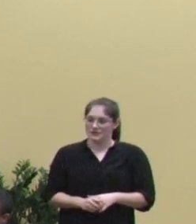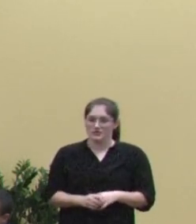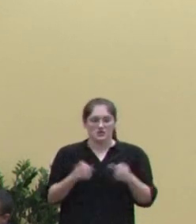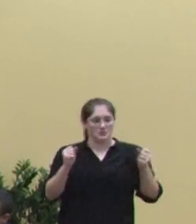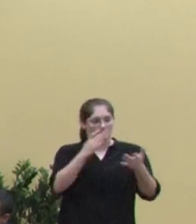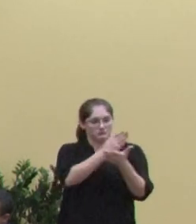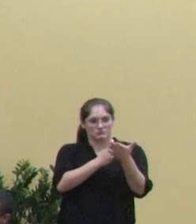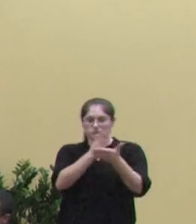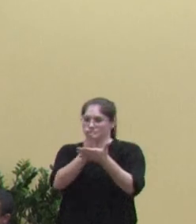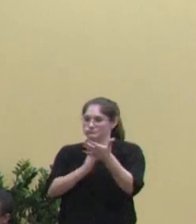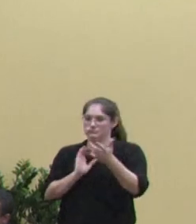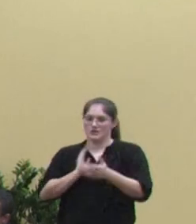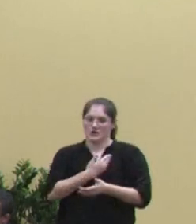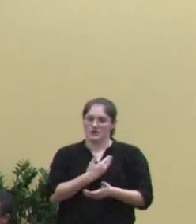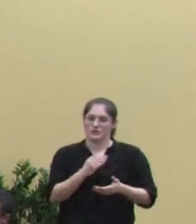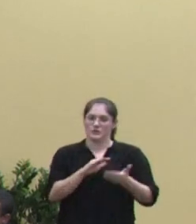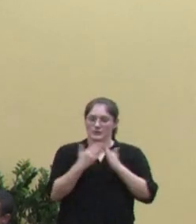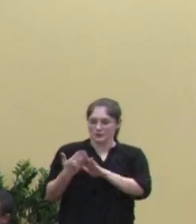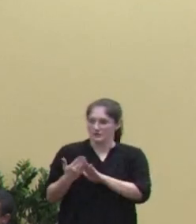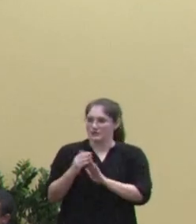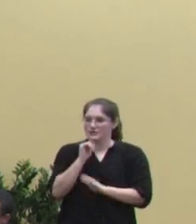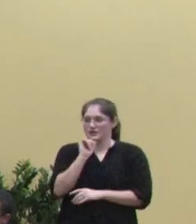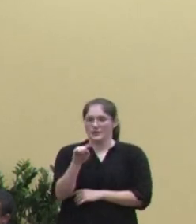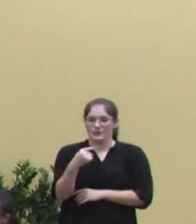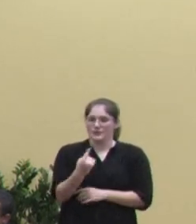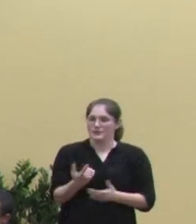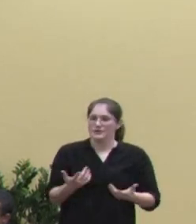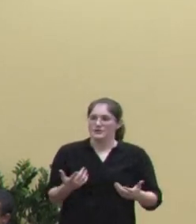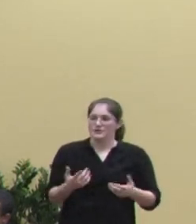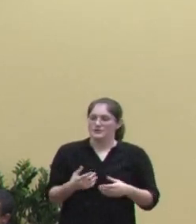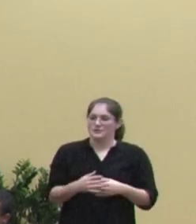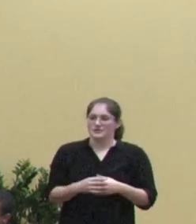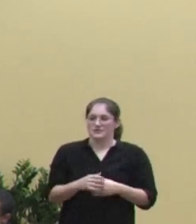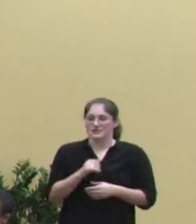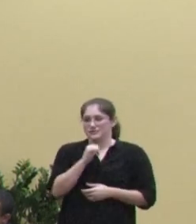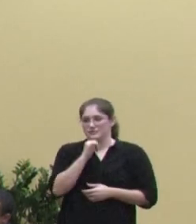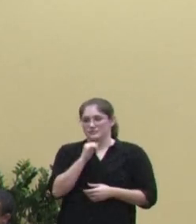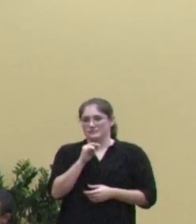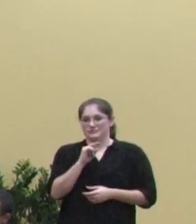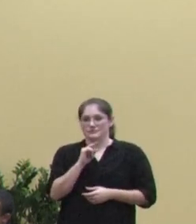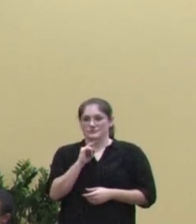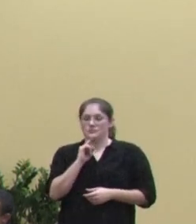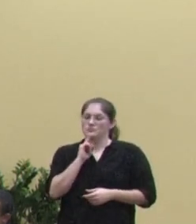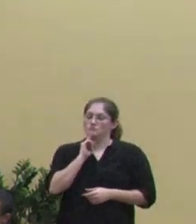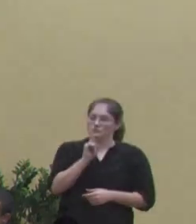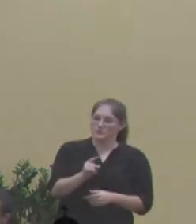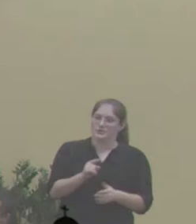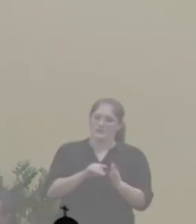the glitz and the glamour, which is something we're pretty pushed for.